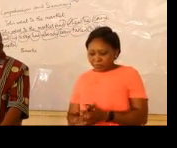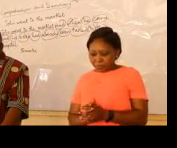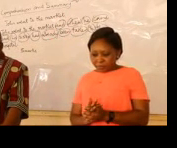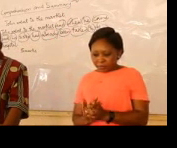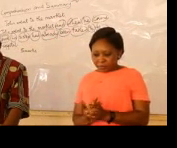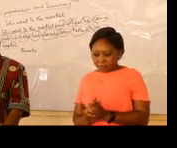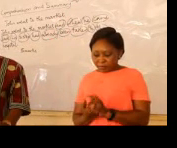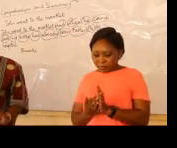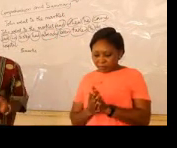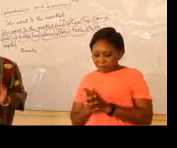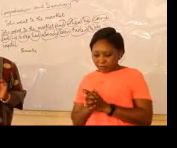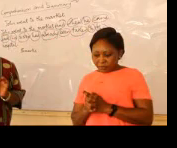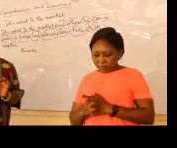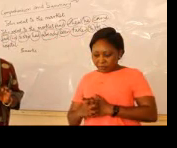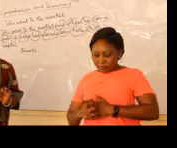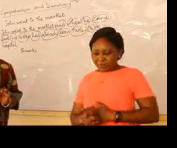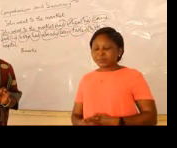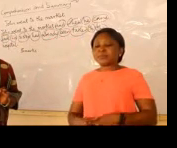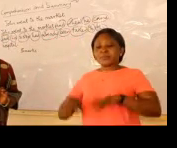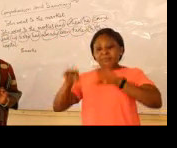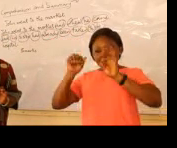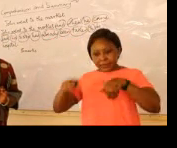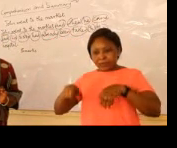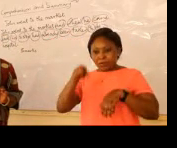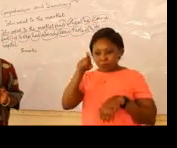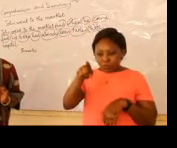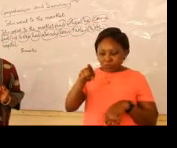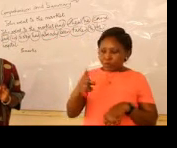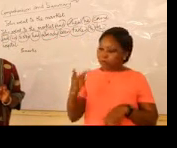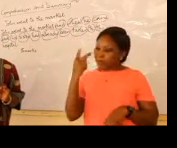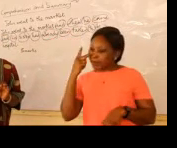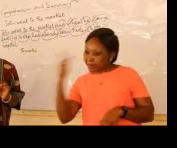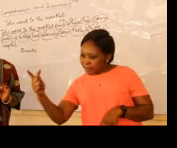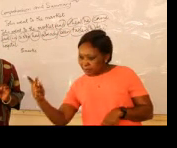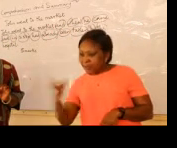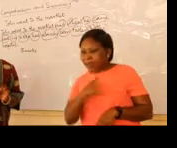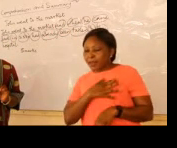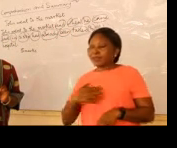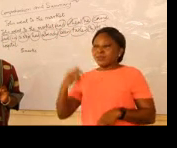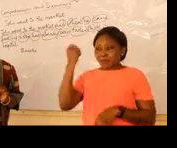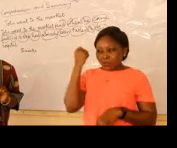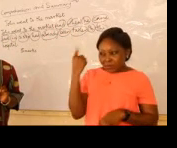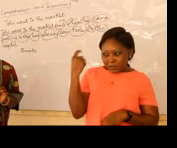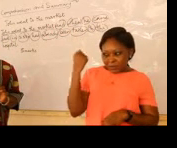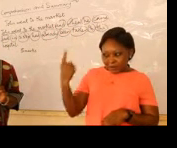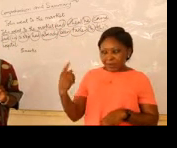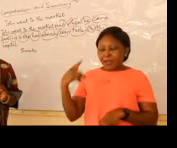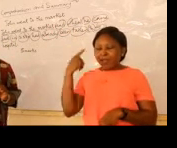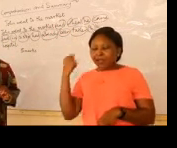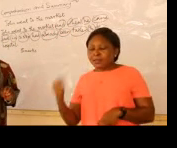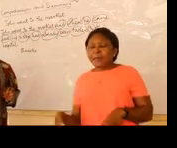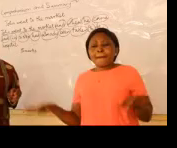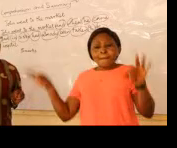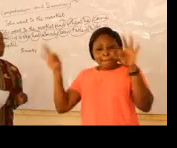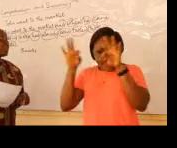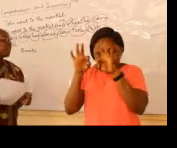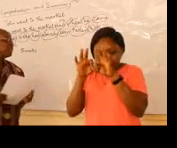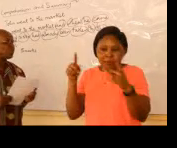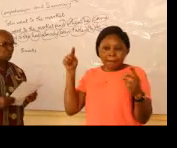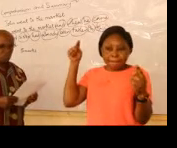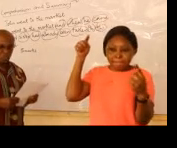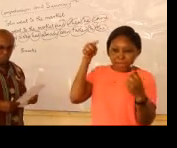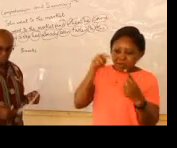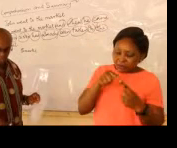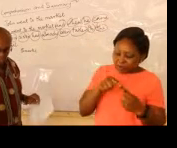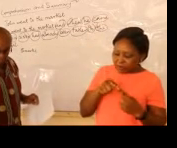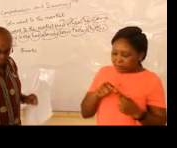recognize the main points in an exercise? So this brings